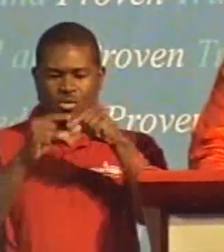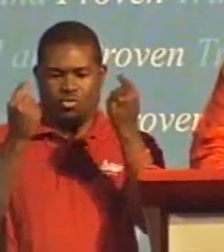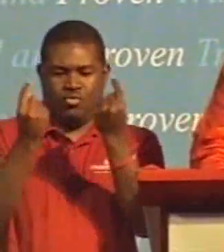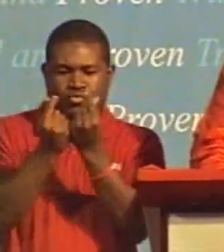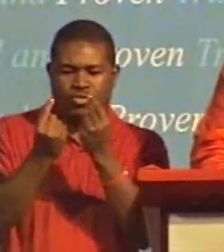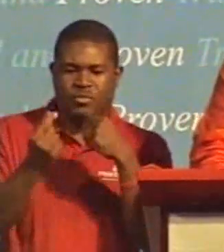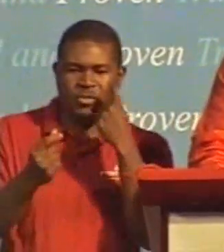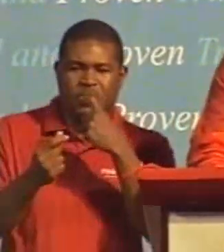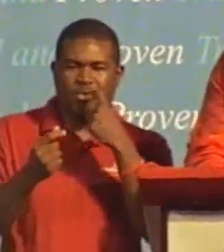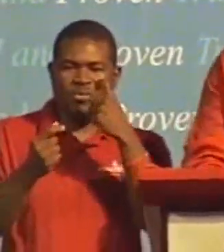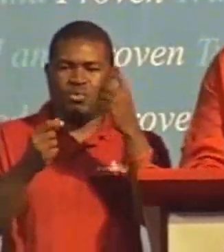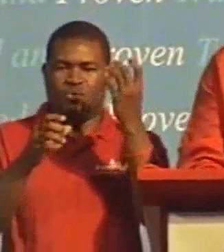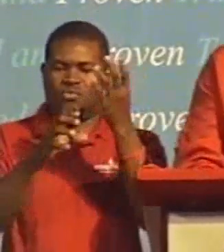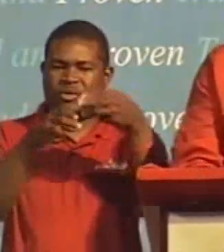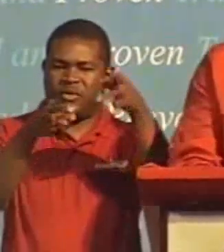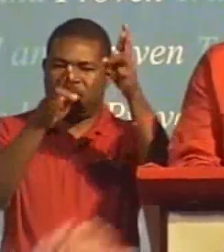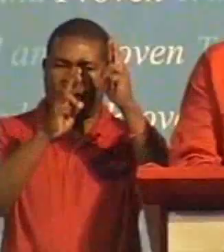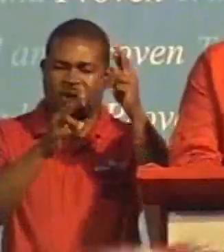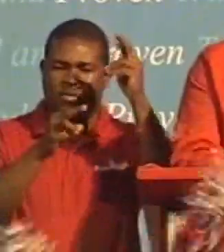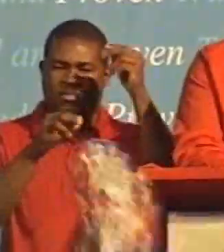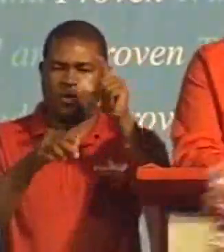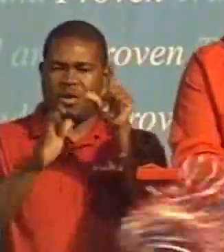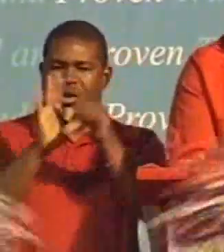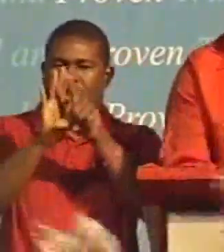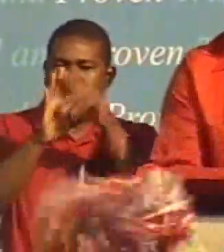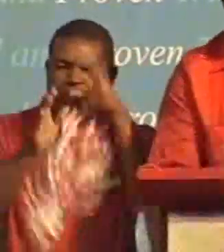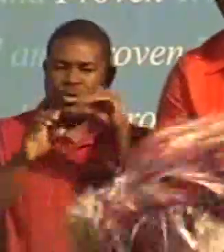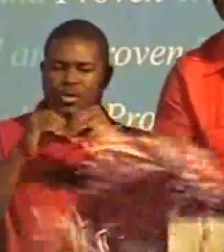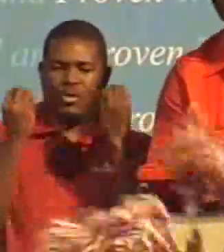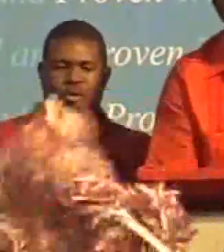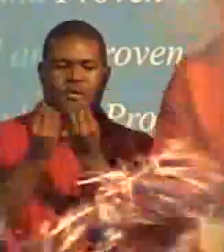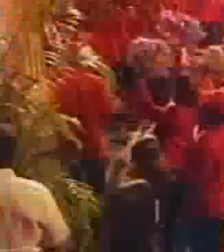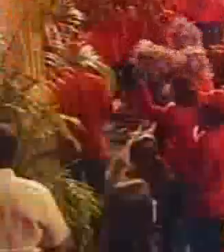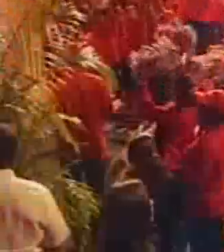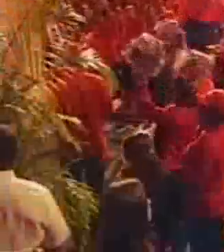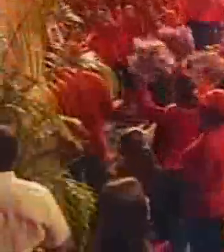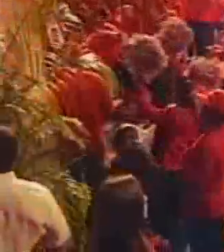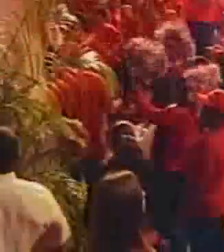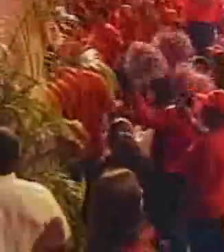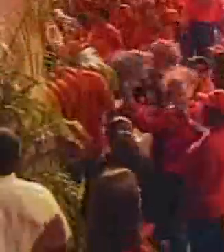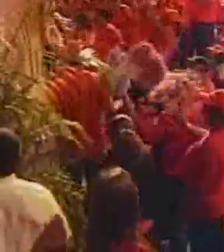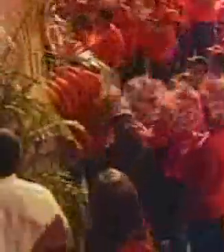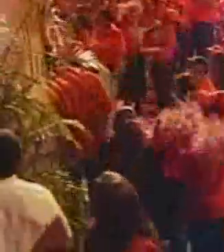law and order. St. Anne's and FNM's.